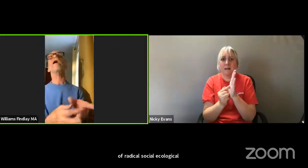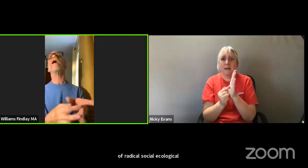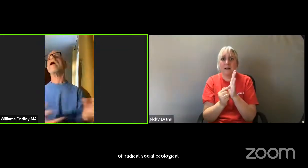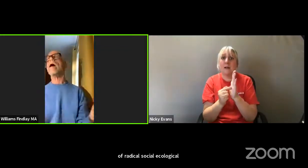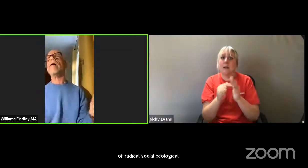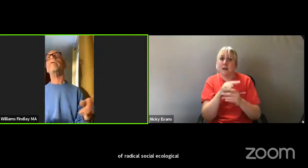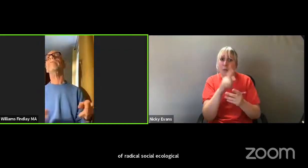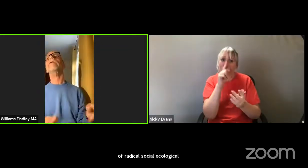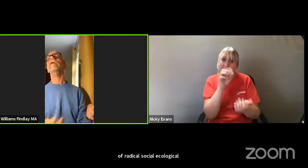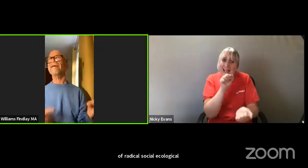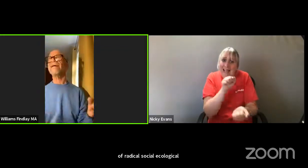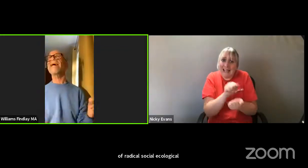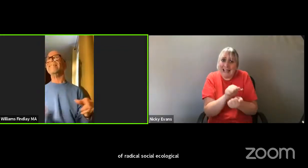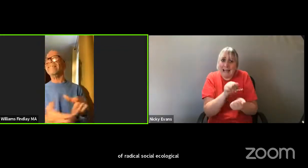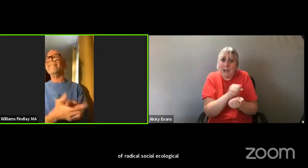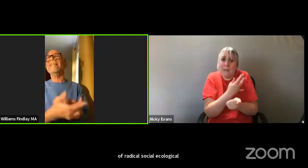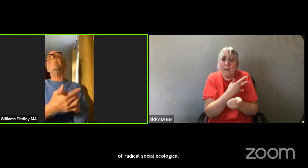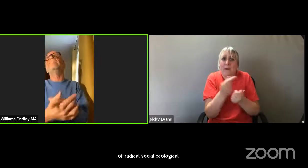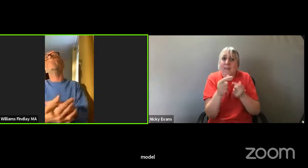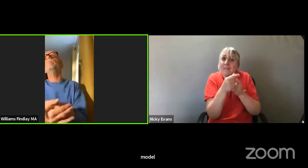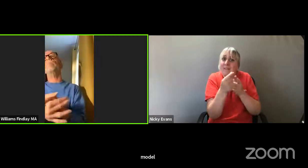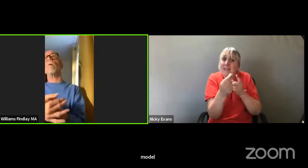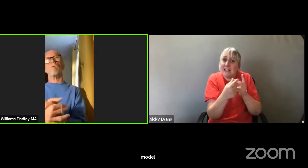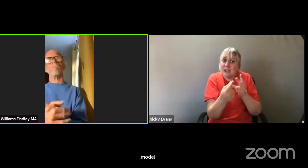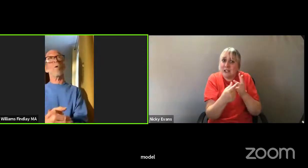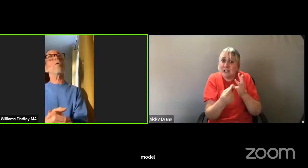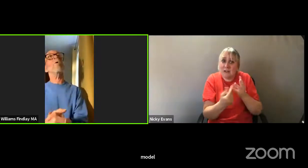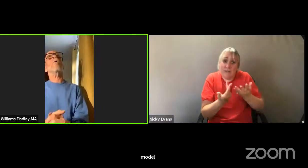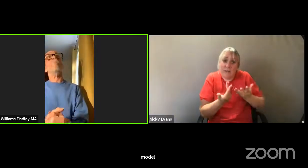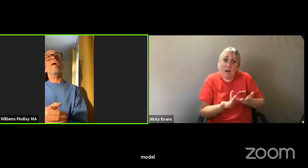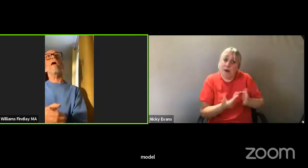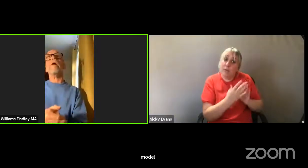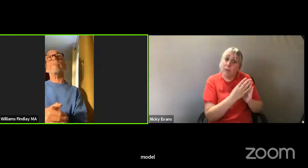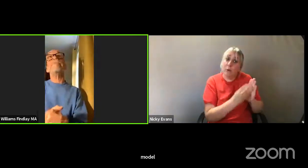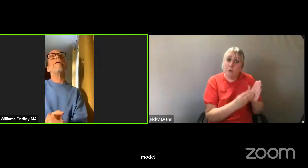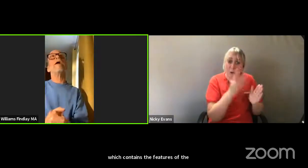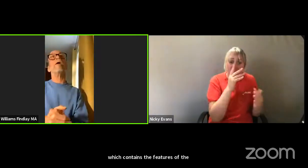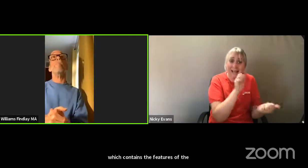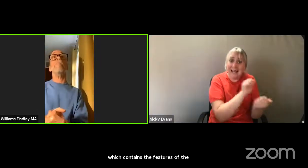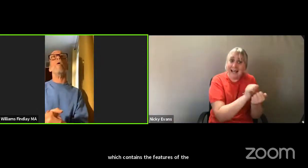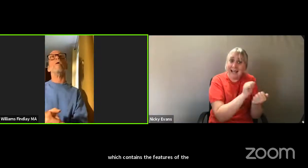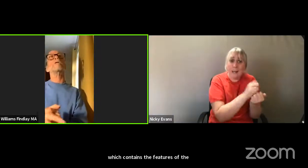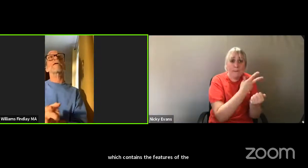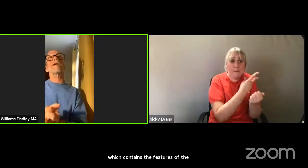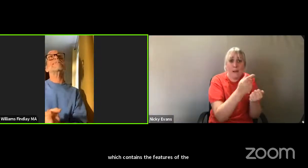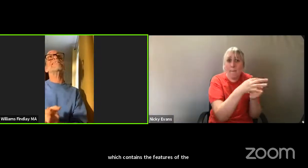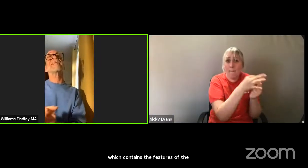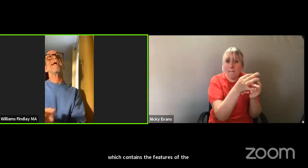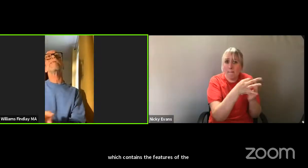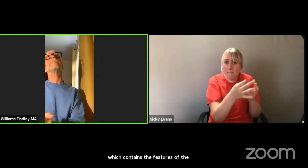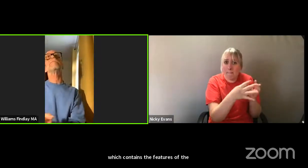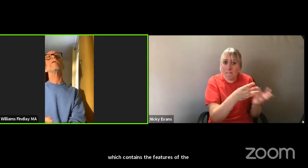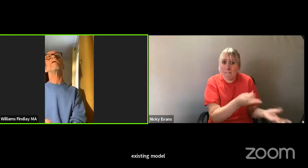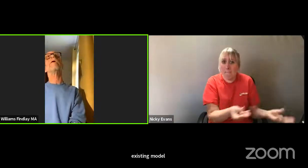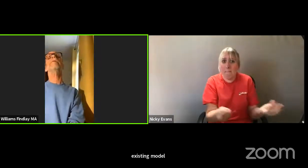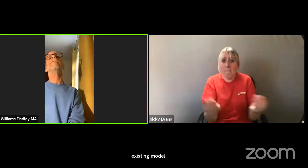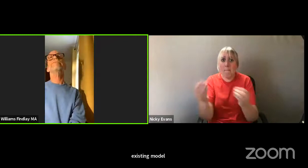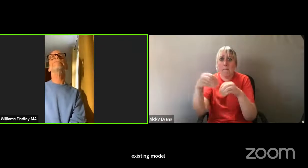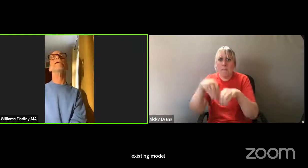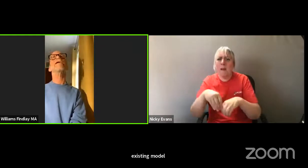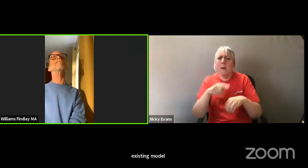features of the existing model, but offer a more